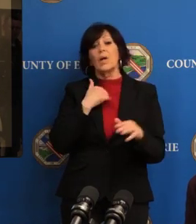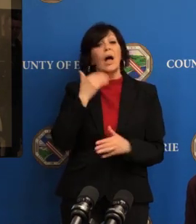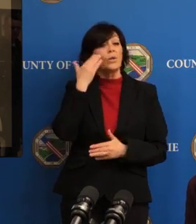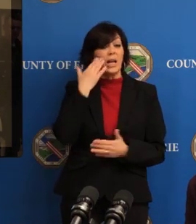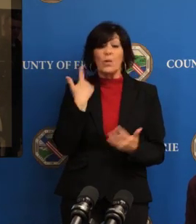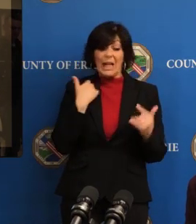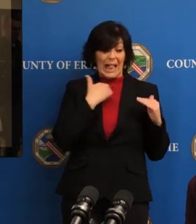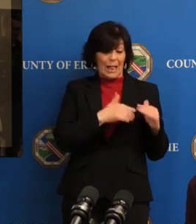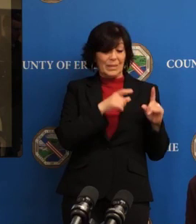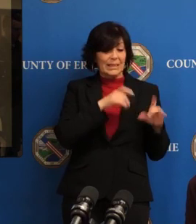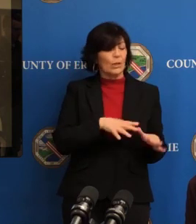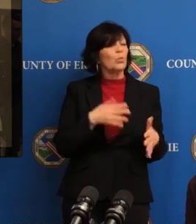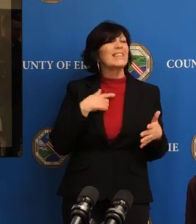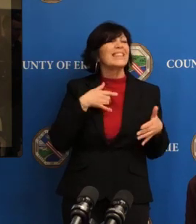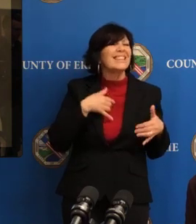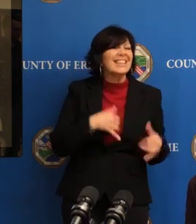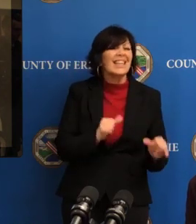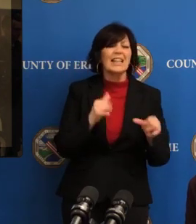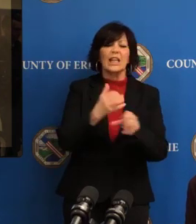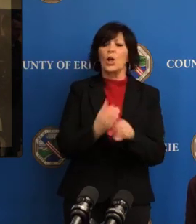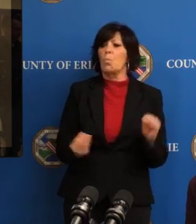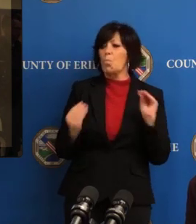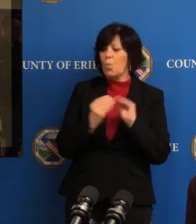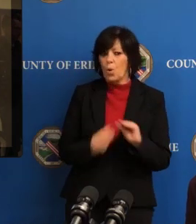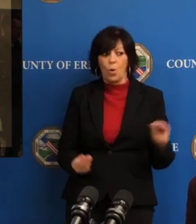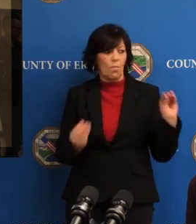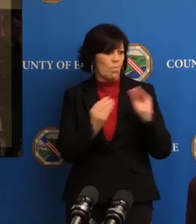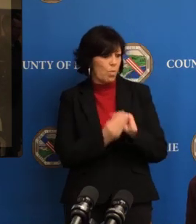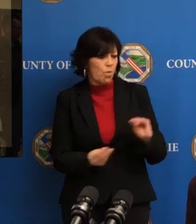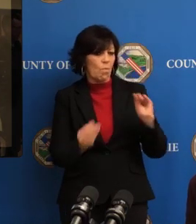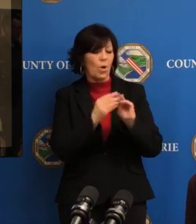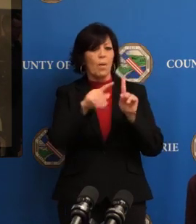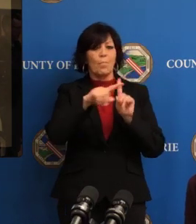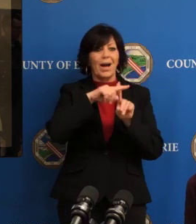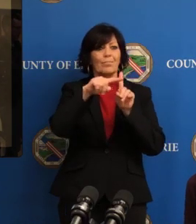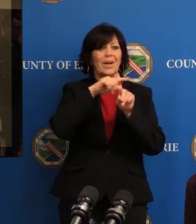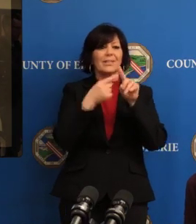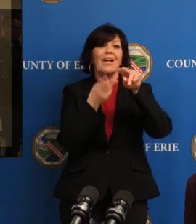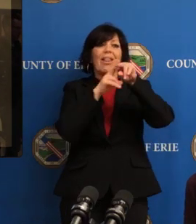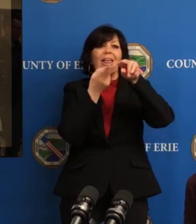been done, we're receiving more and more positive reports every day.